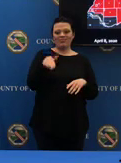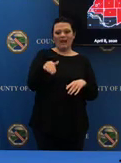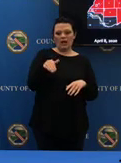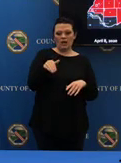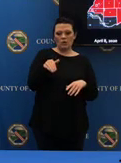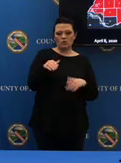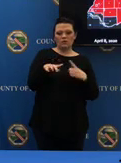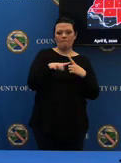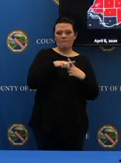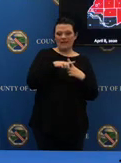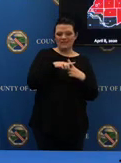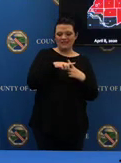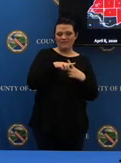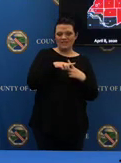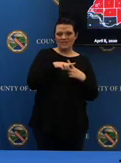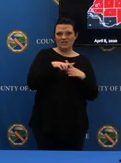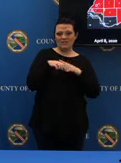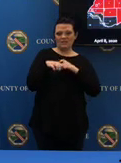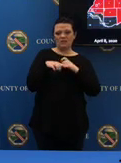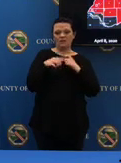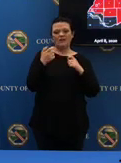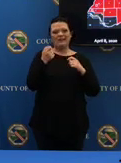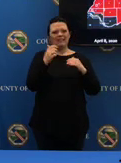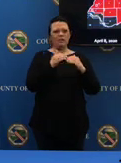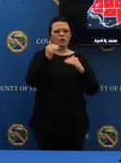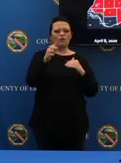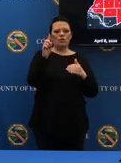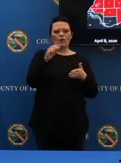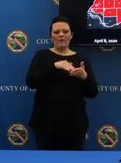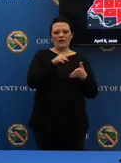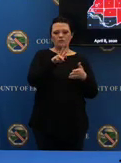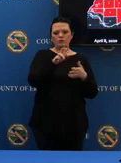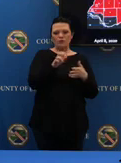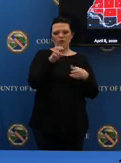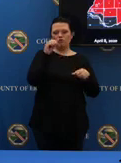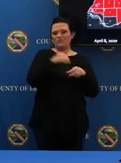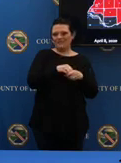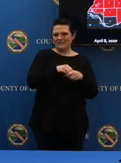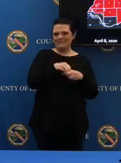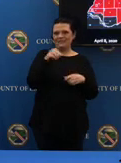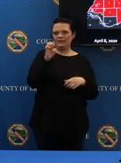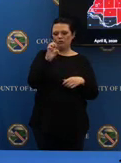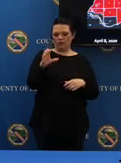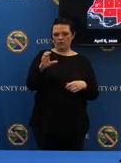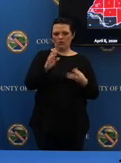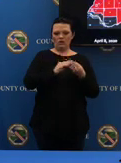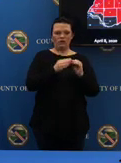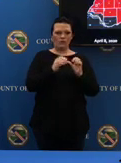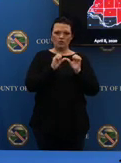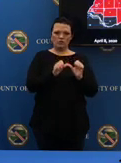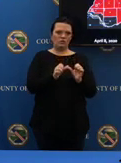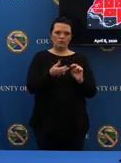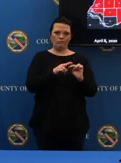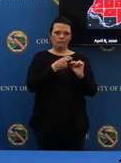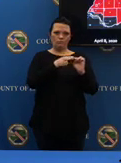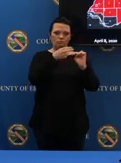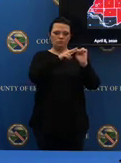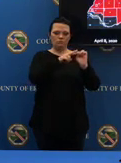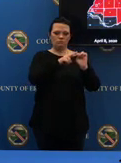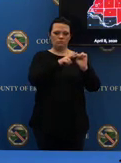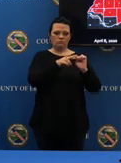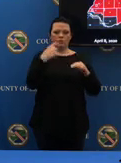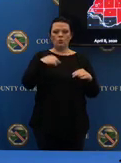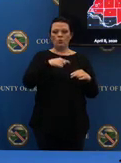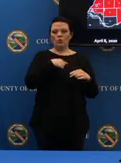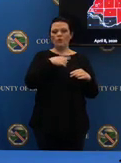149,000 are positive, and of course we have a little over 1,300 in Erie County, and our numbers continue to grow. We are now one of the